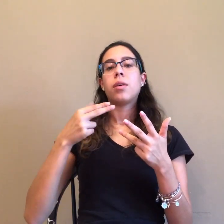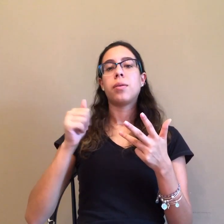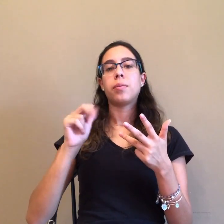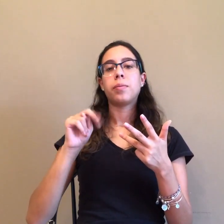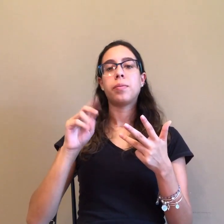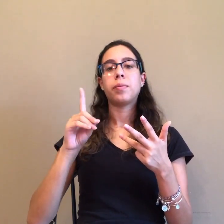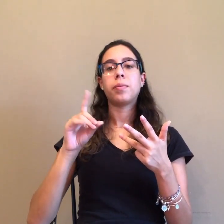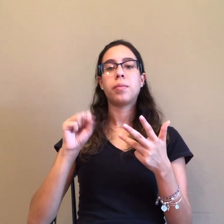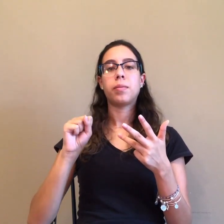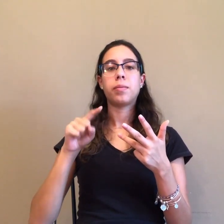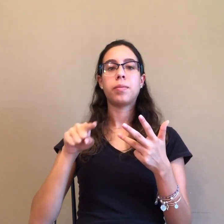www.wavinghands.org.